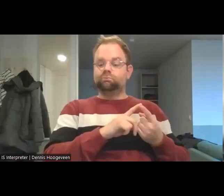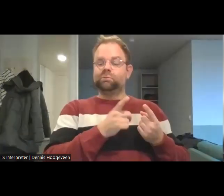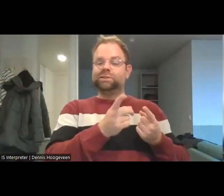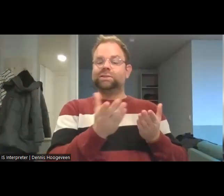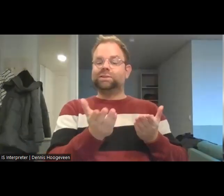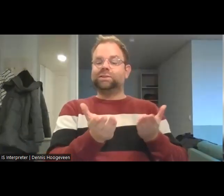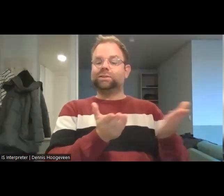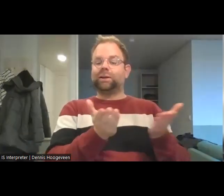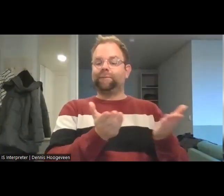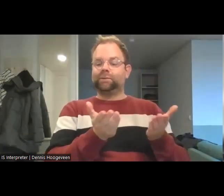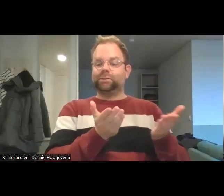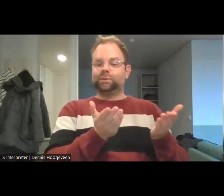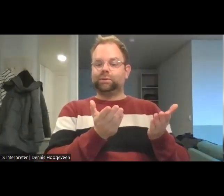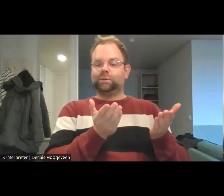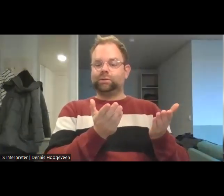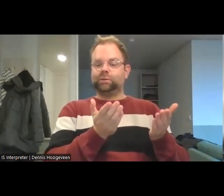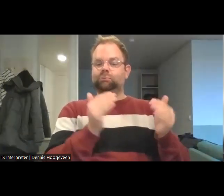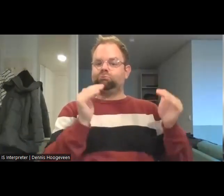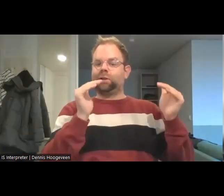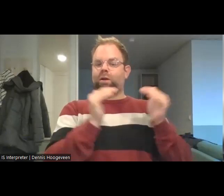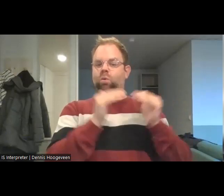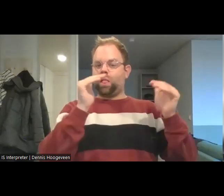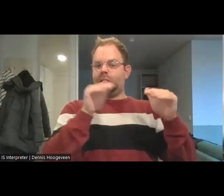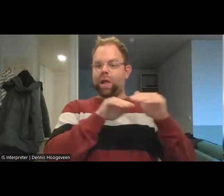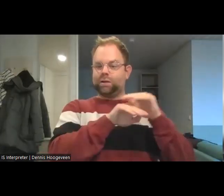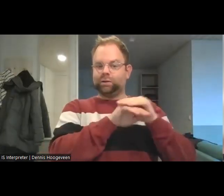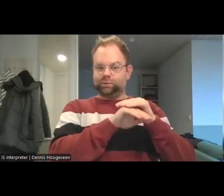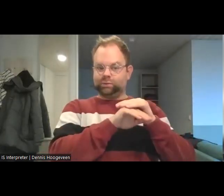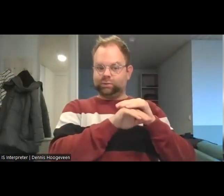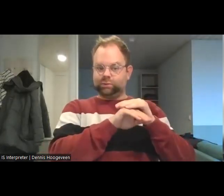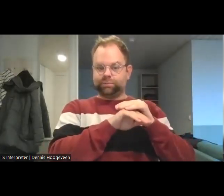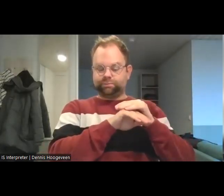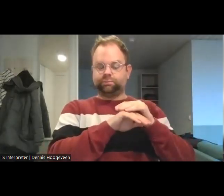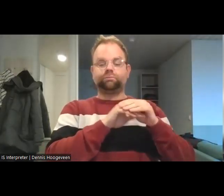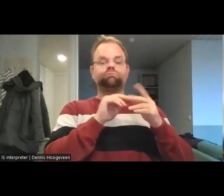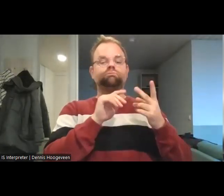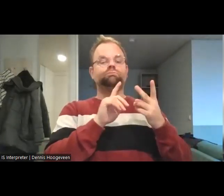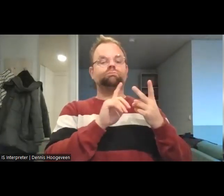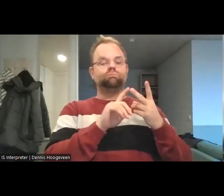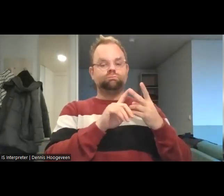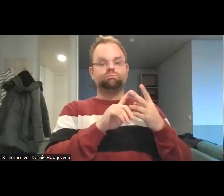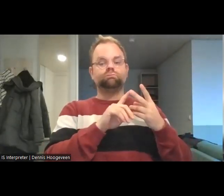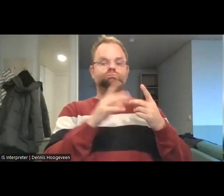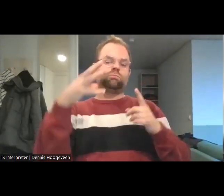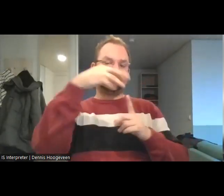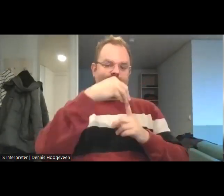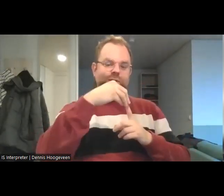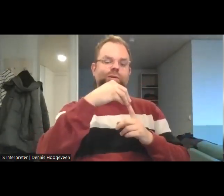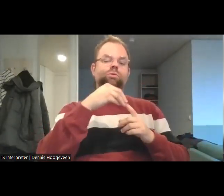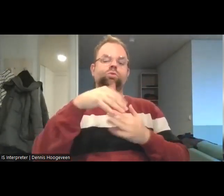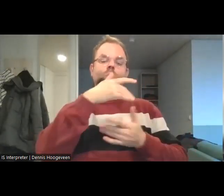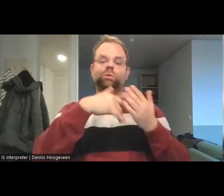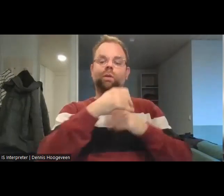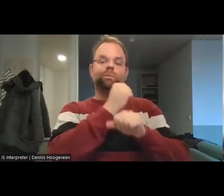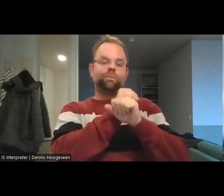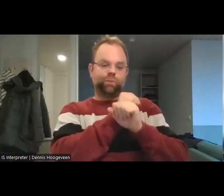promoting national social protection strategies and access for refugees with disabilities